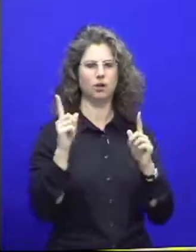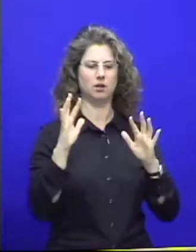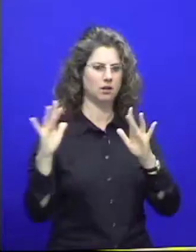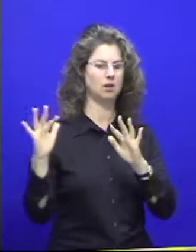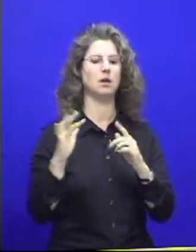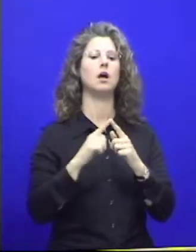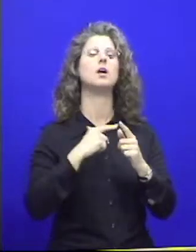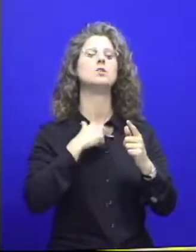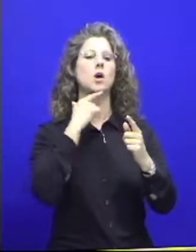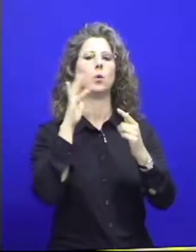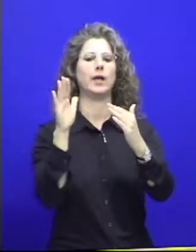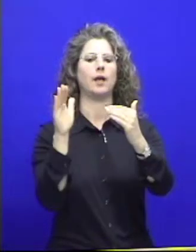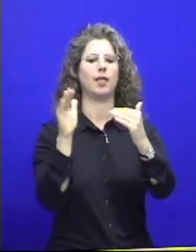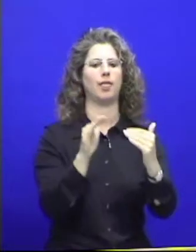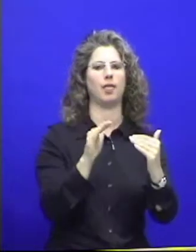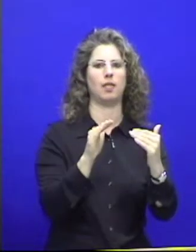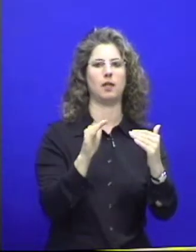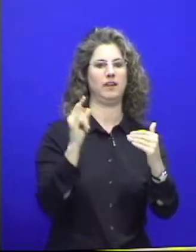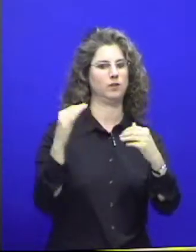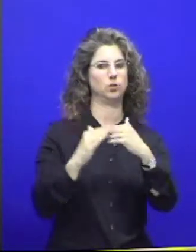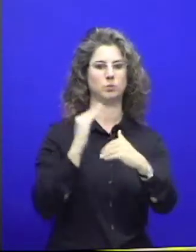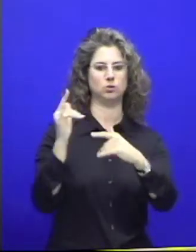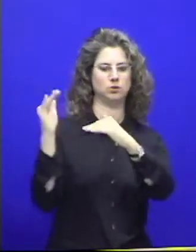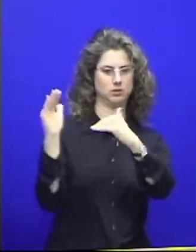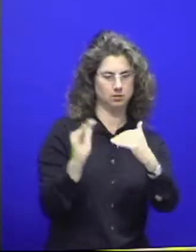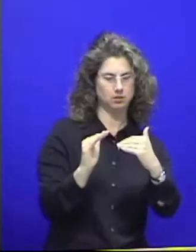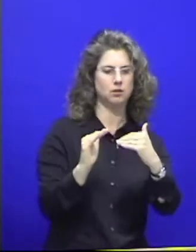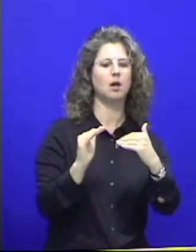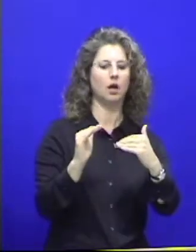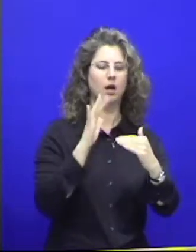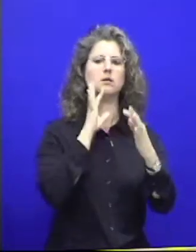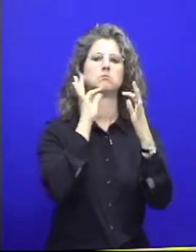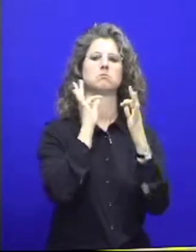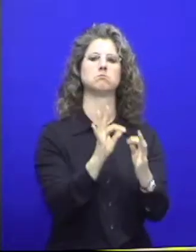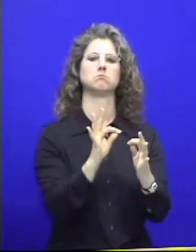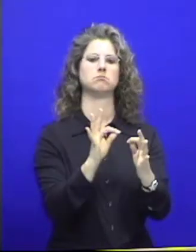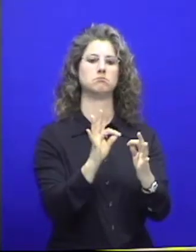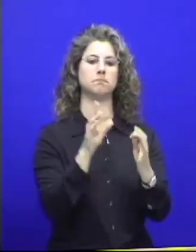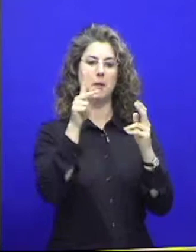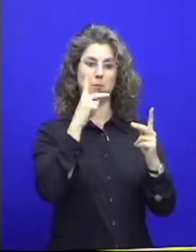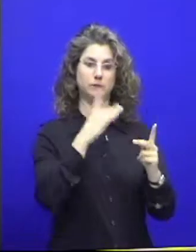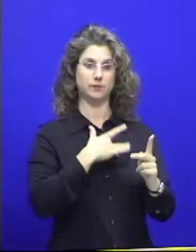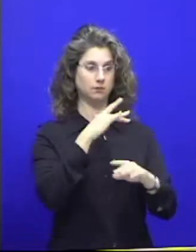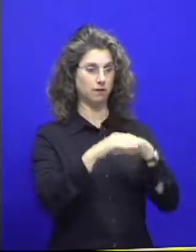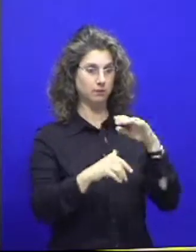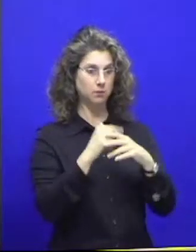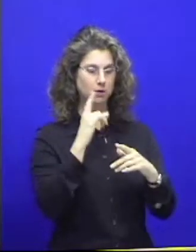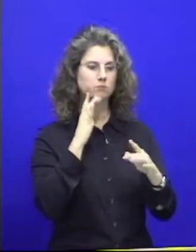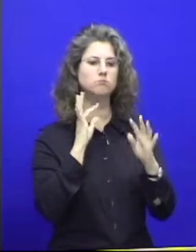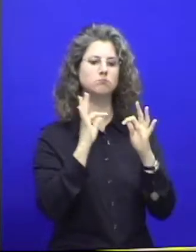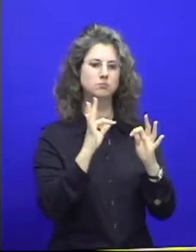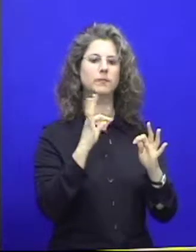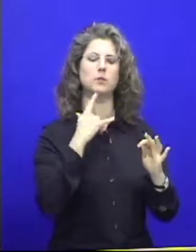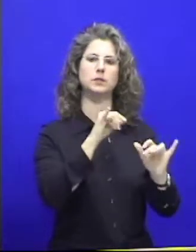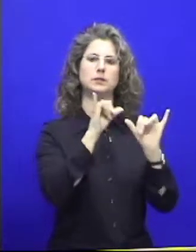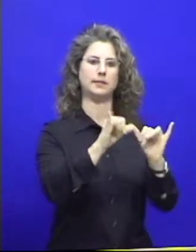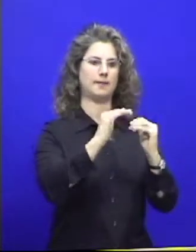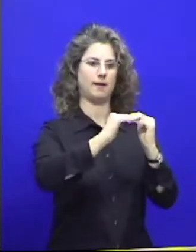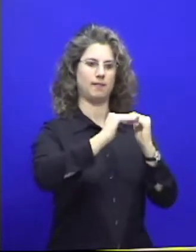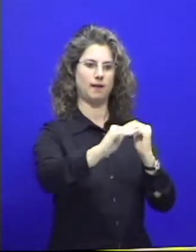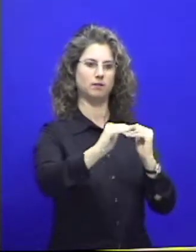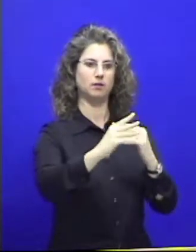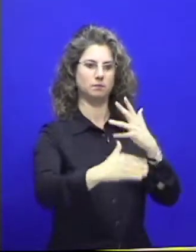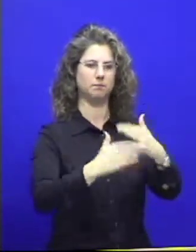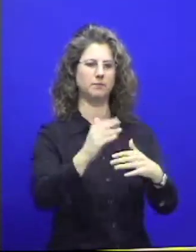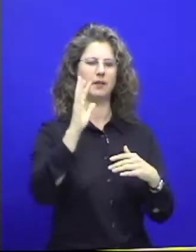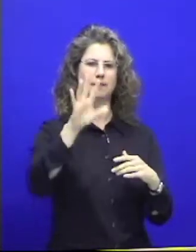that was safe and it had the fewest side effects and it was very acceptable to the patient. So that's